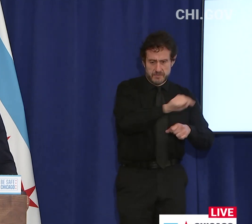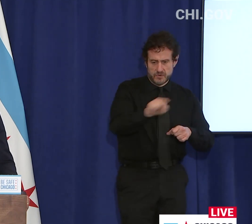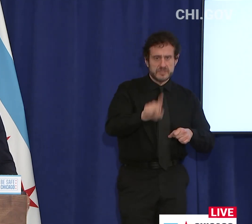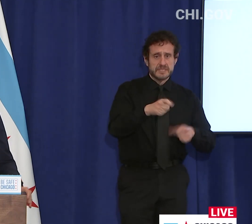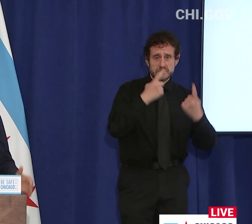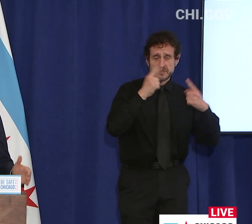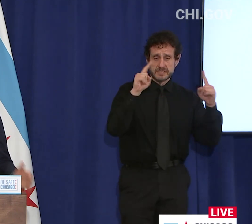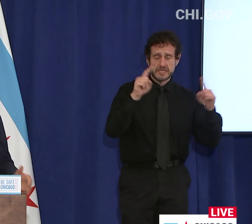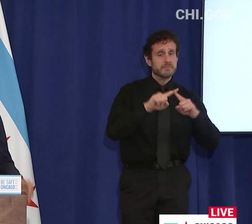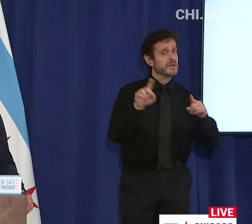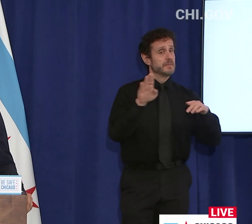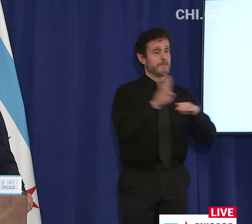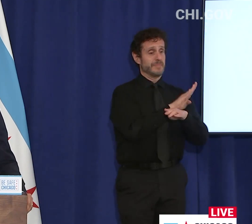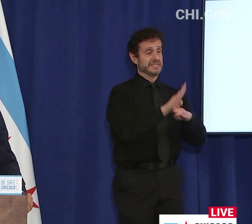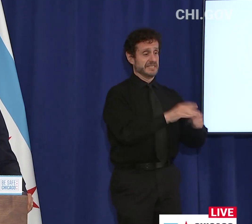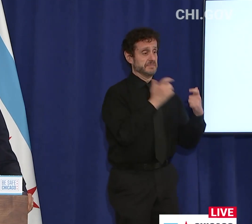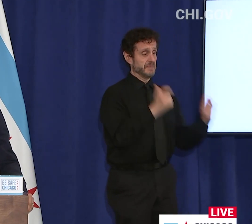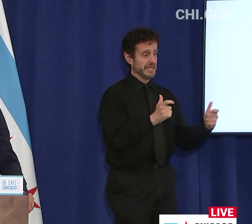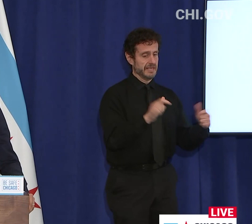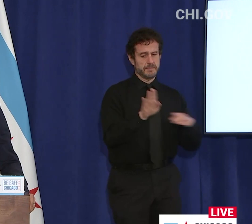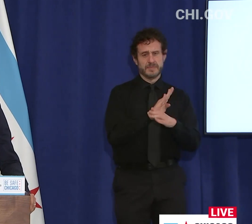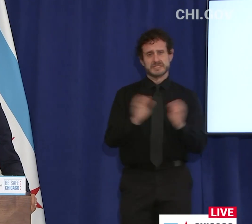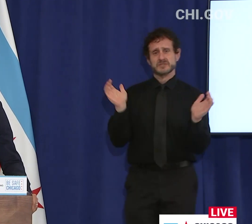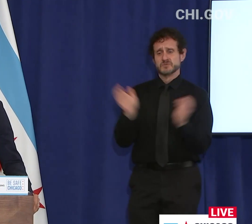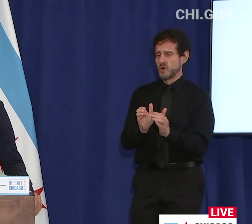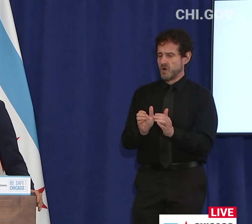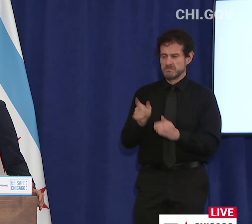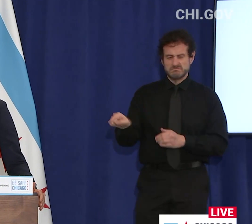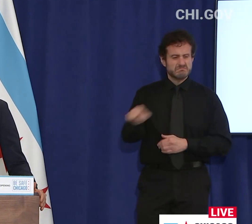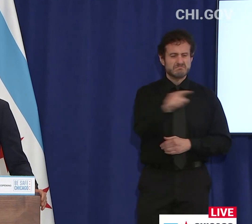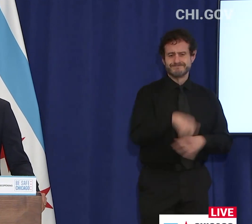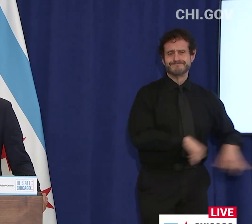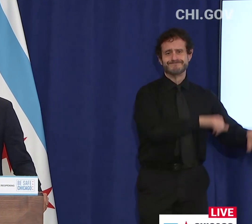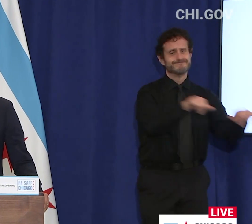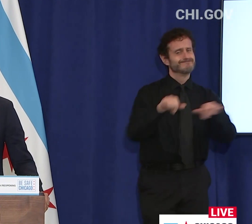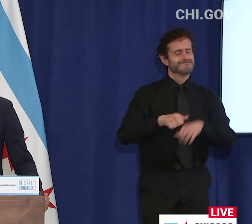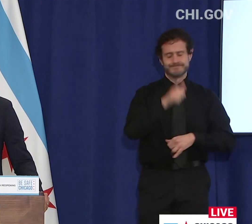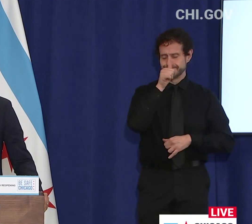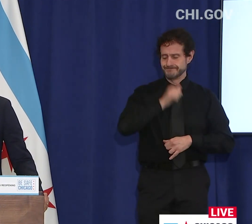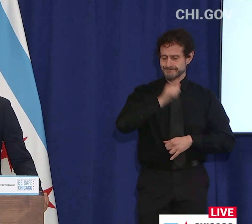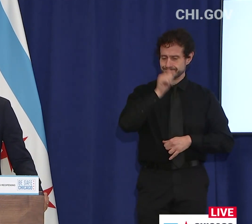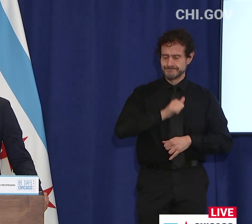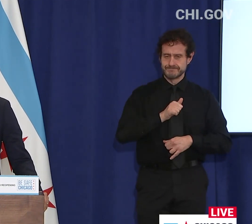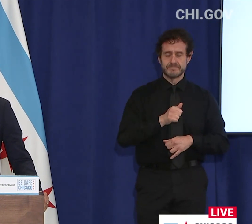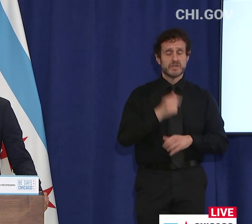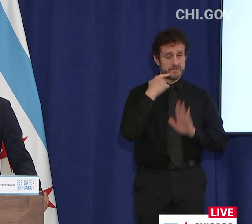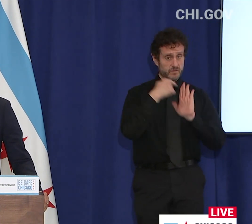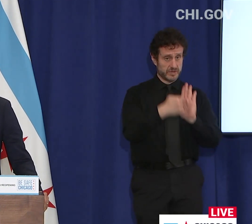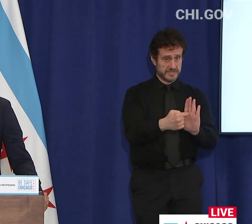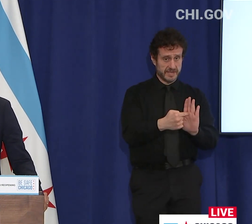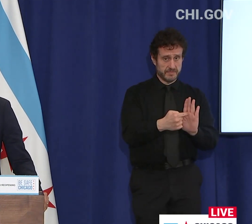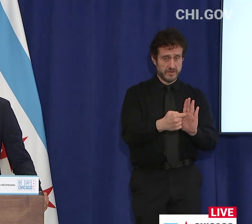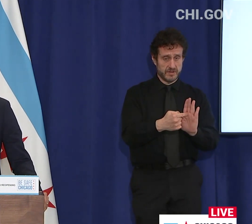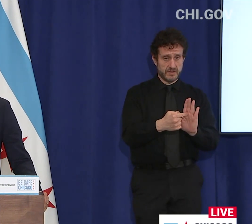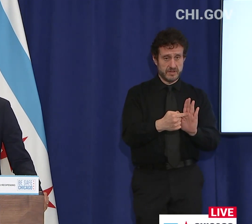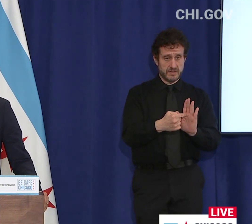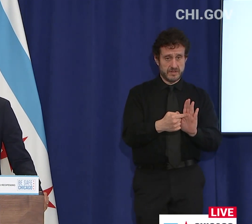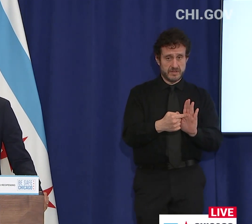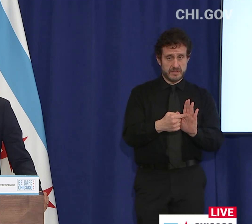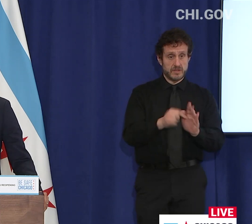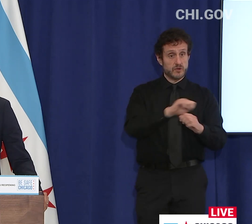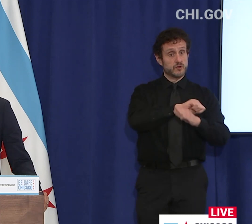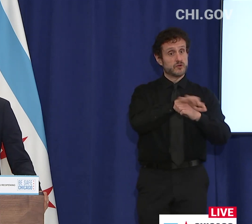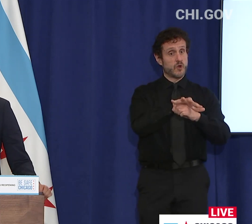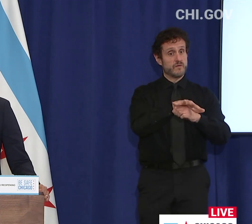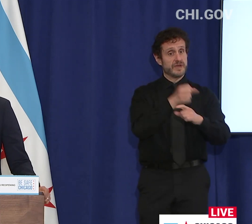large, have suffered tremendously during this crisis. To give you a sense of what they've been facing, before the COVID-19 crisis reached our